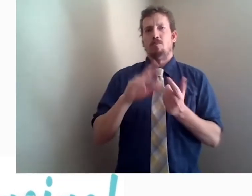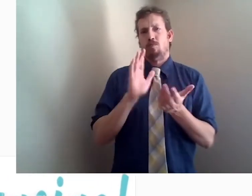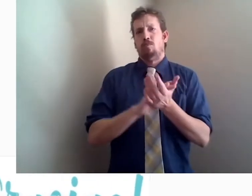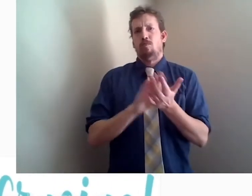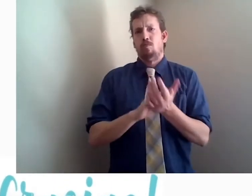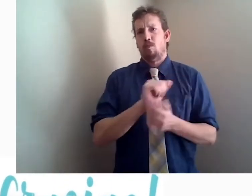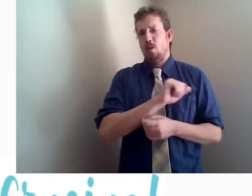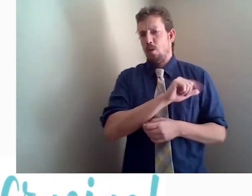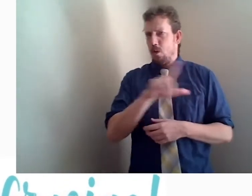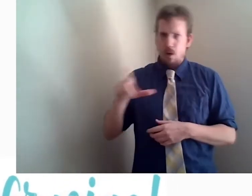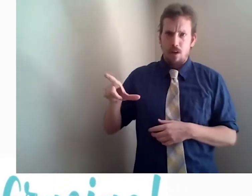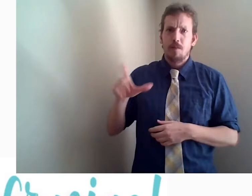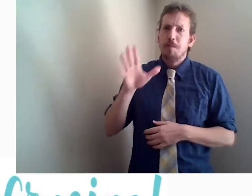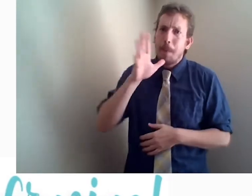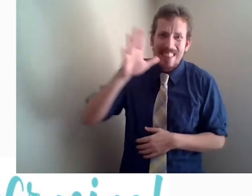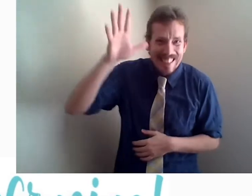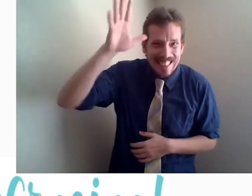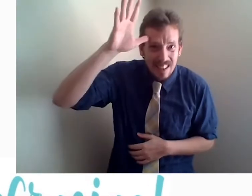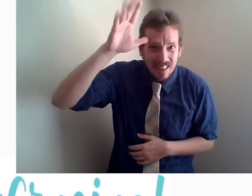from the left.